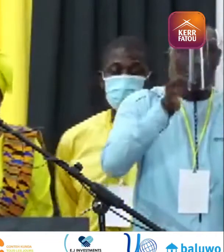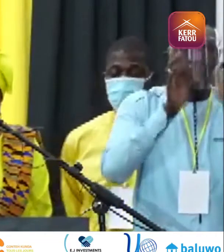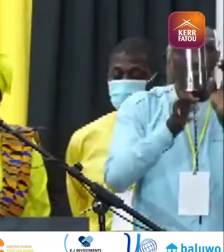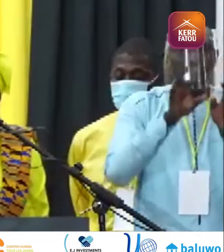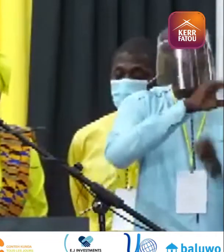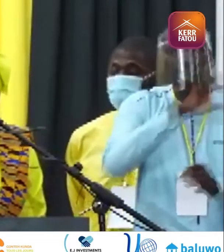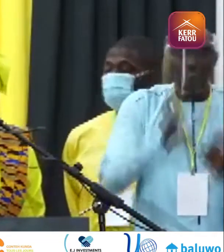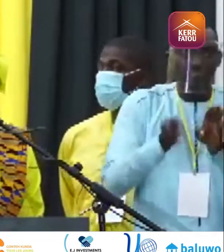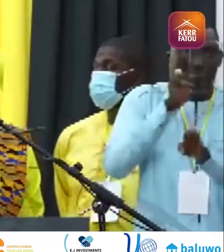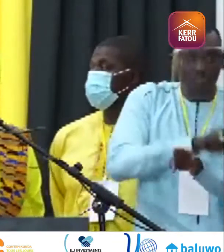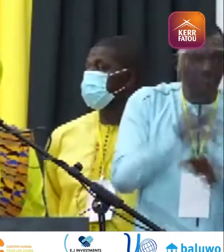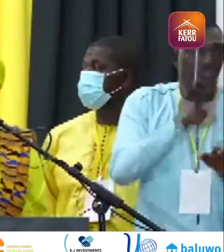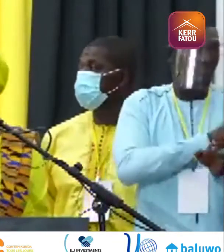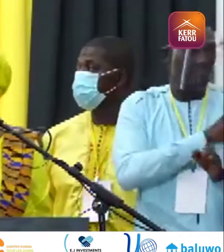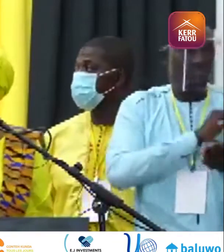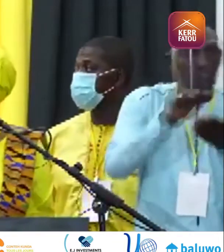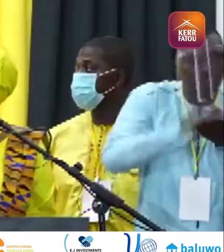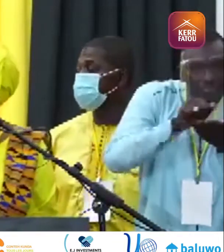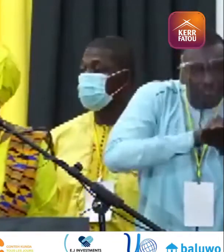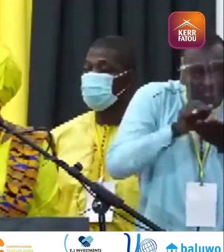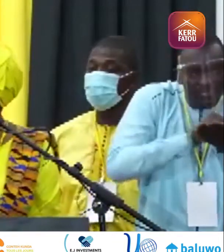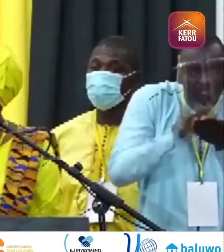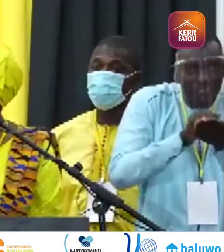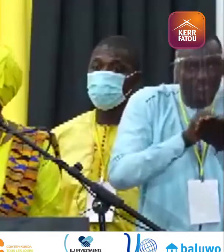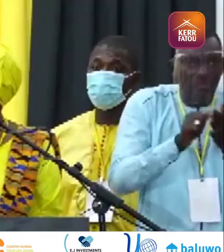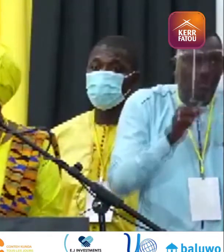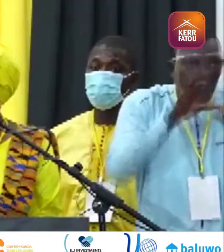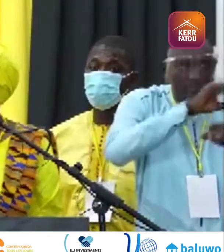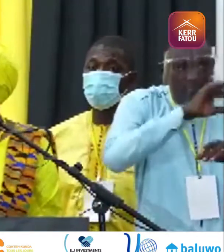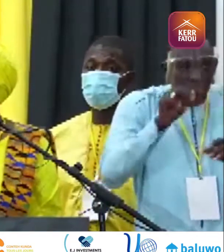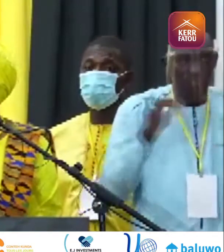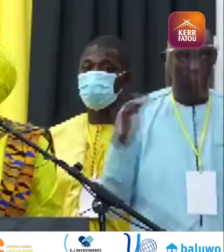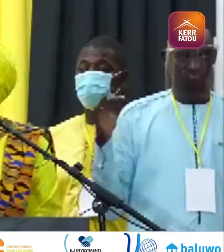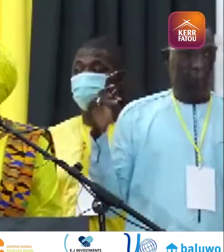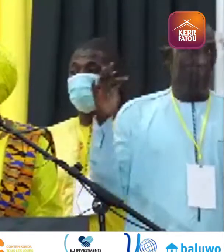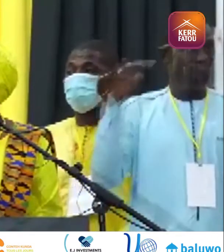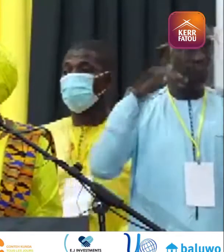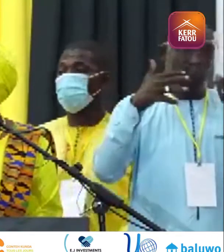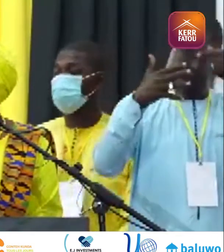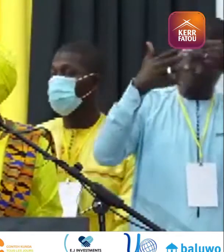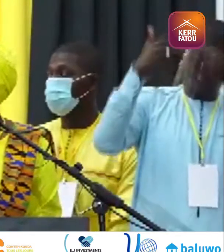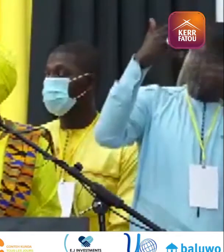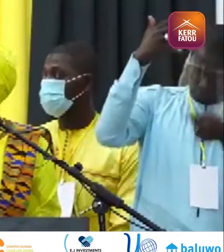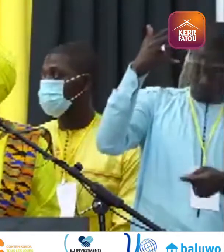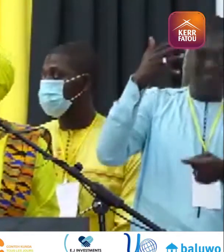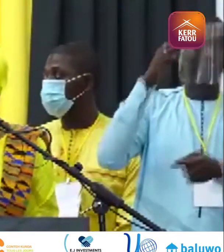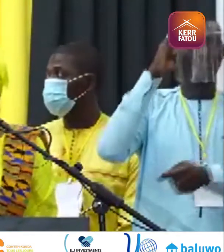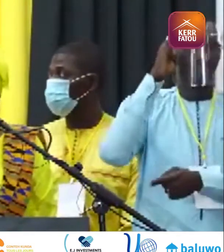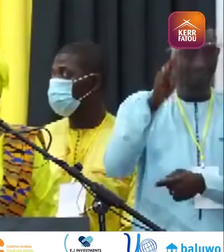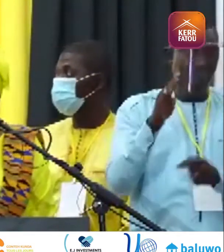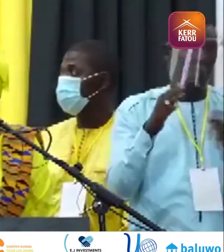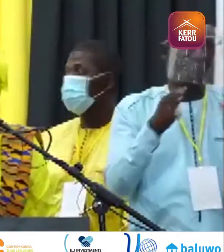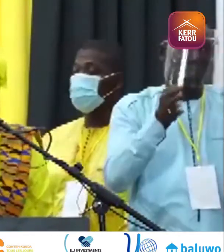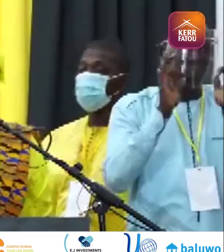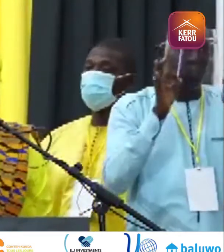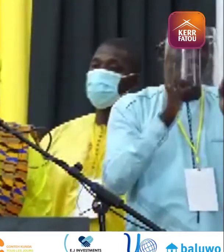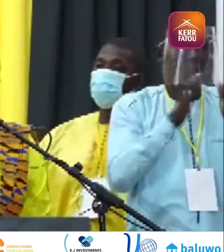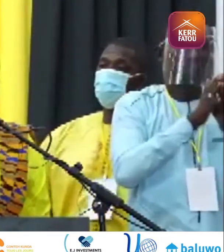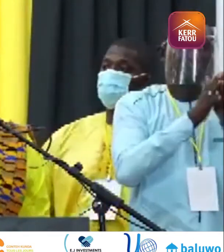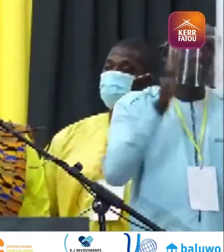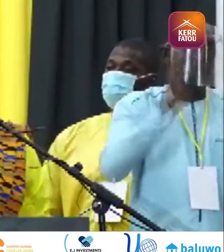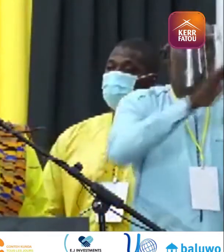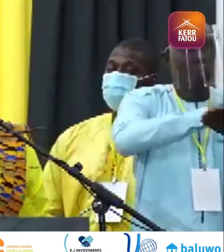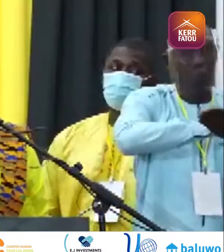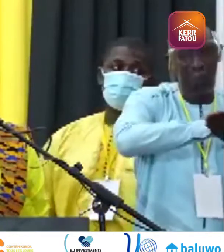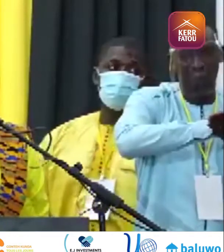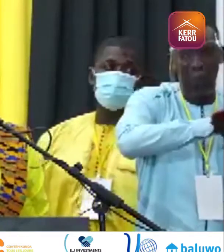summarizing the deliberations of the Congress. I think you have really done justice to